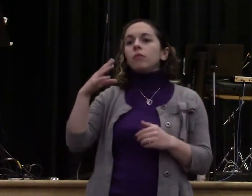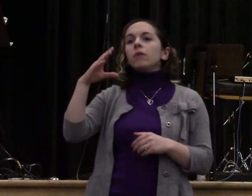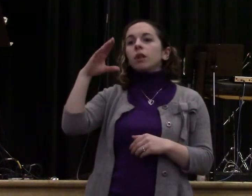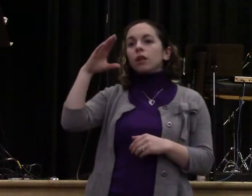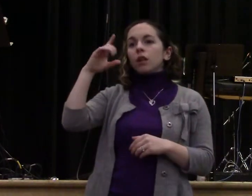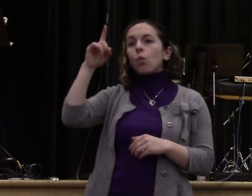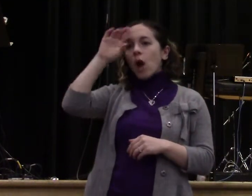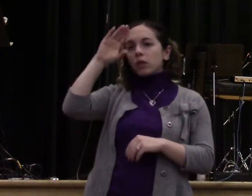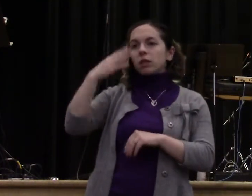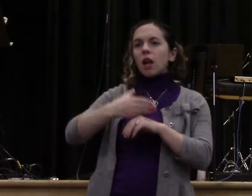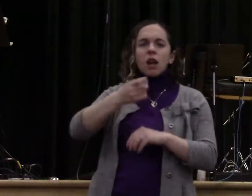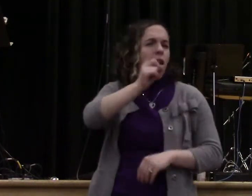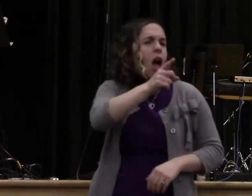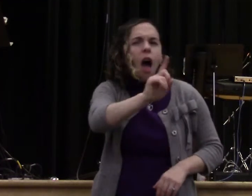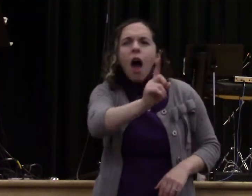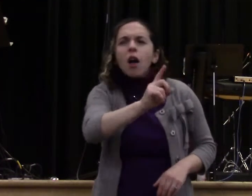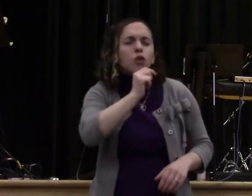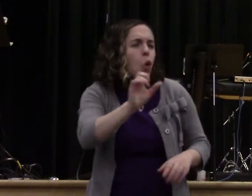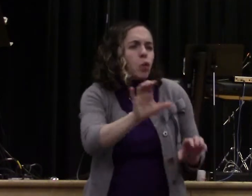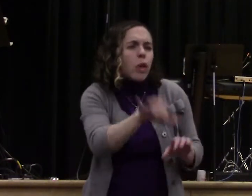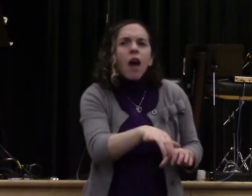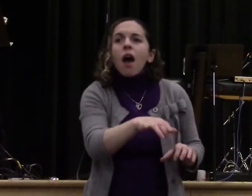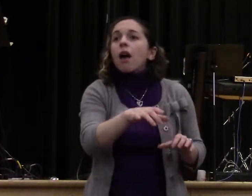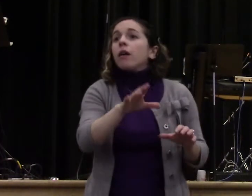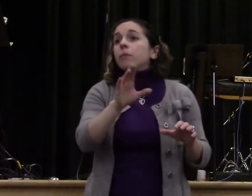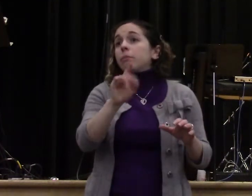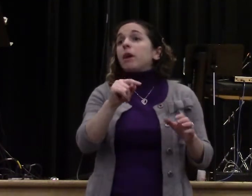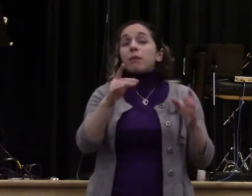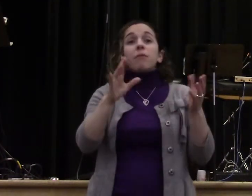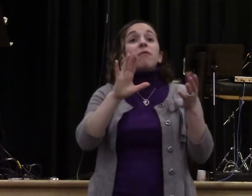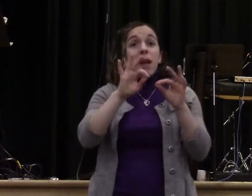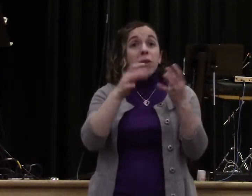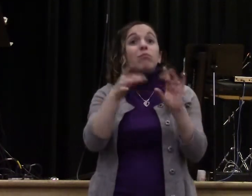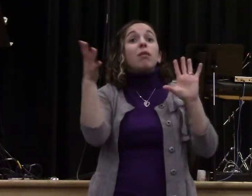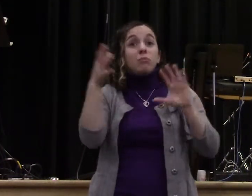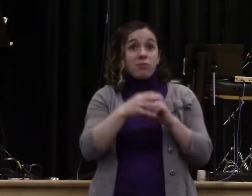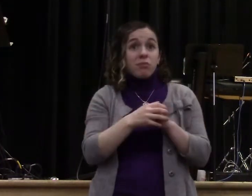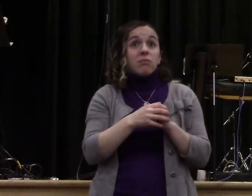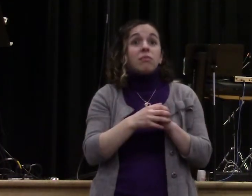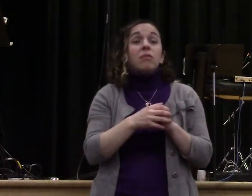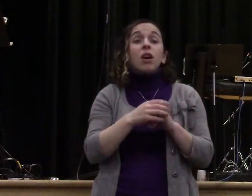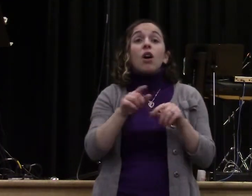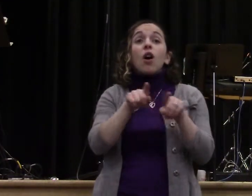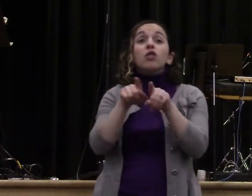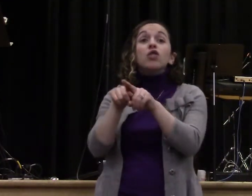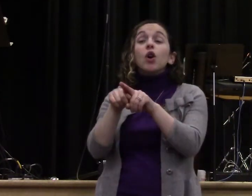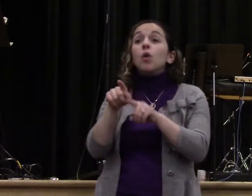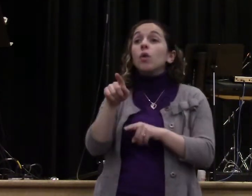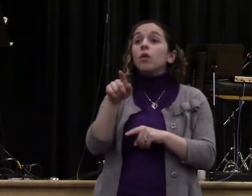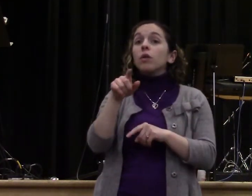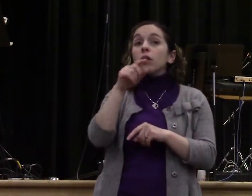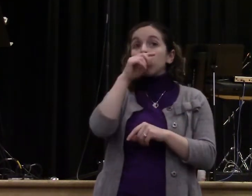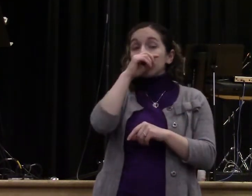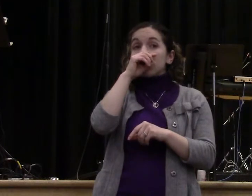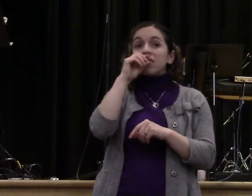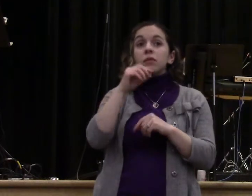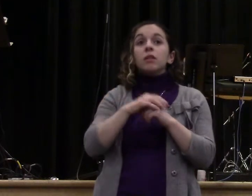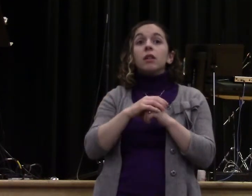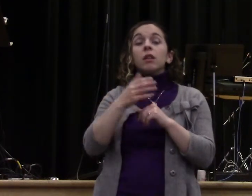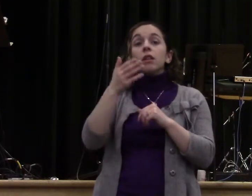Pretty messy business. Abraham, he had problems. He decided God's will was to bring Lot along with him. And it was God's will. It wasn't